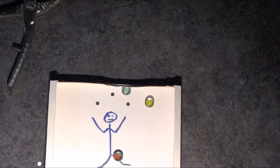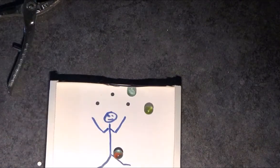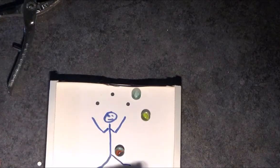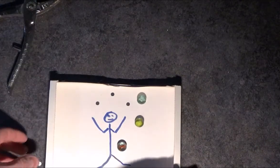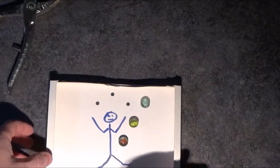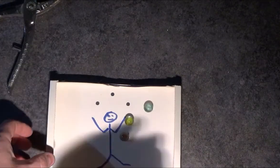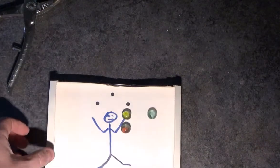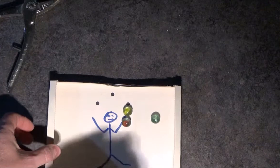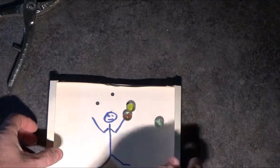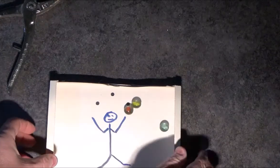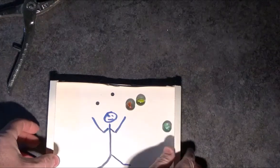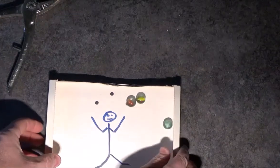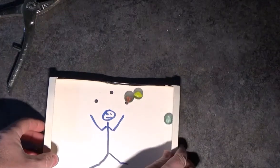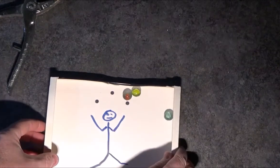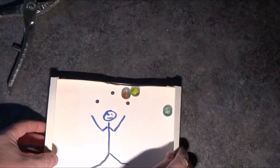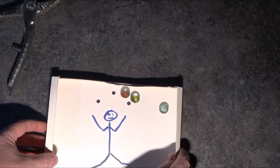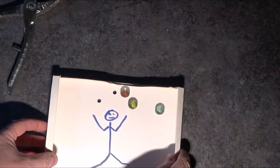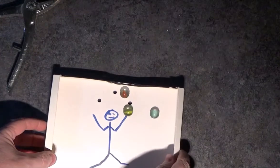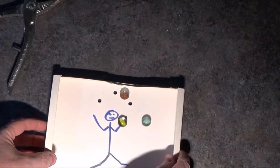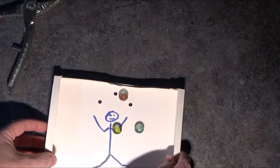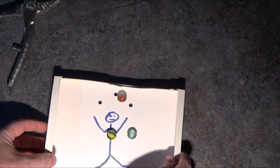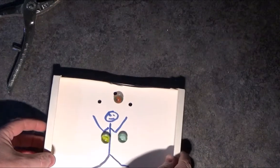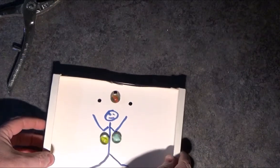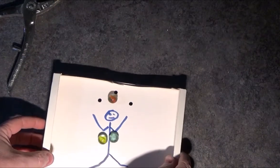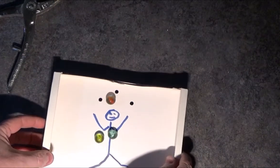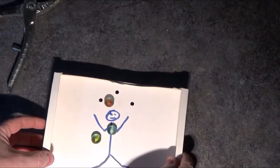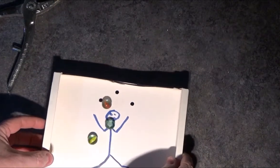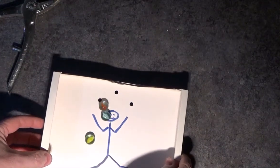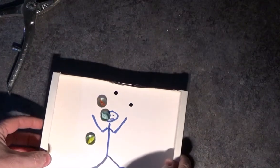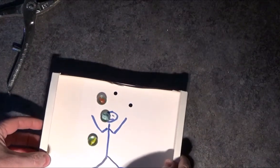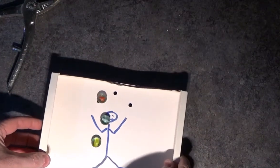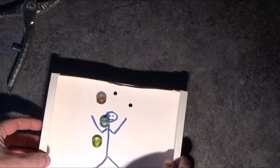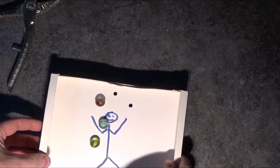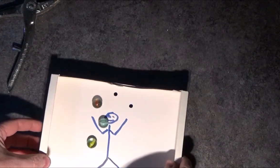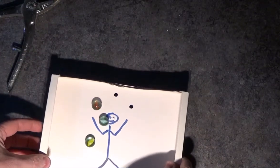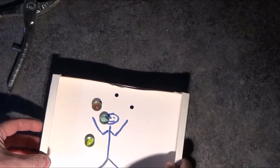in there, and then I gently tilt